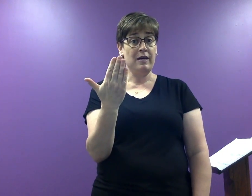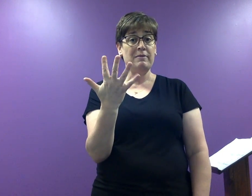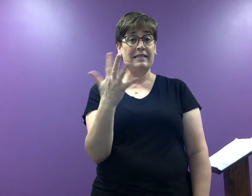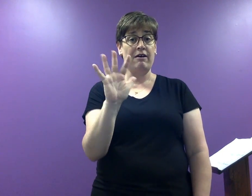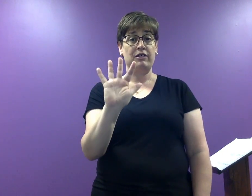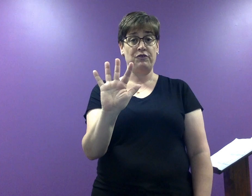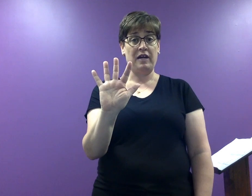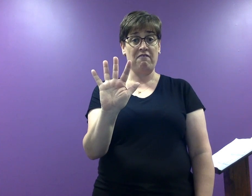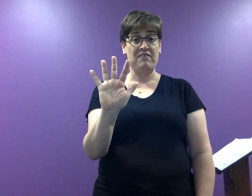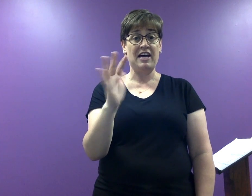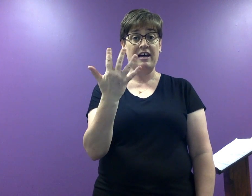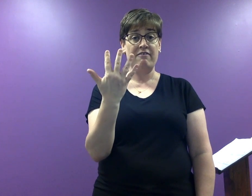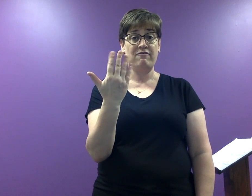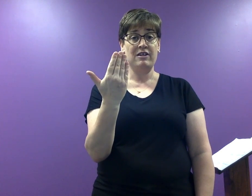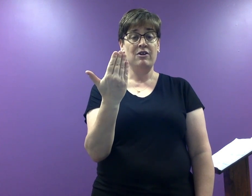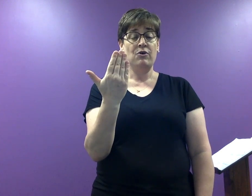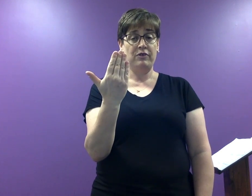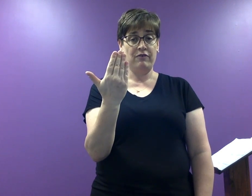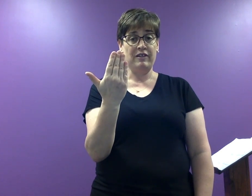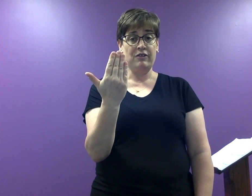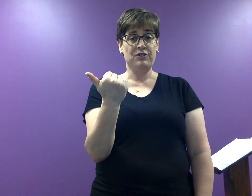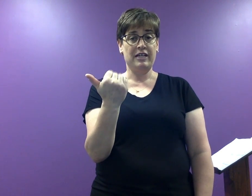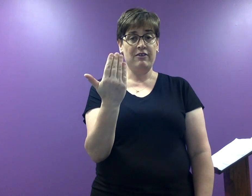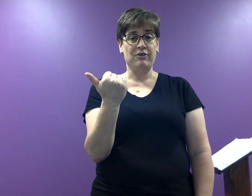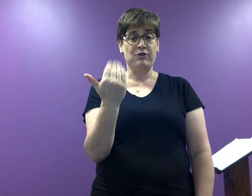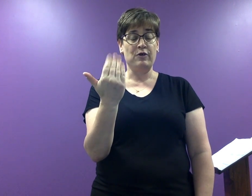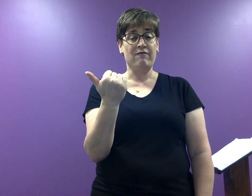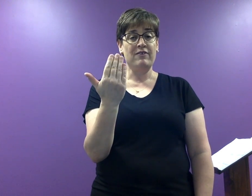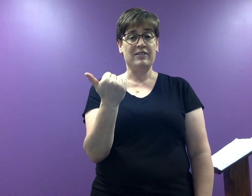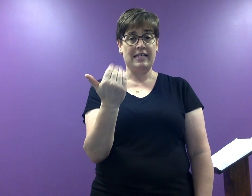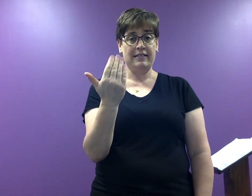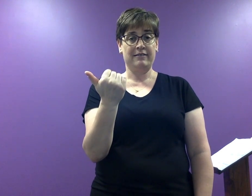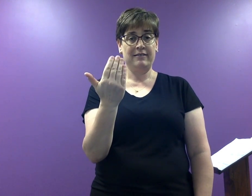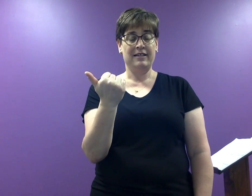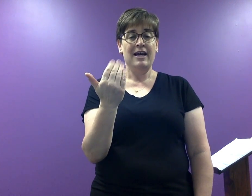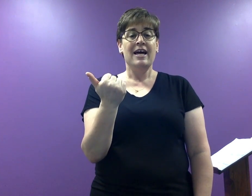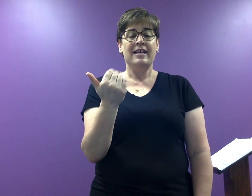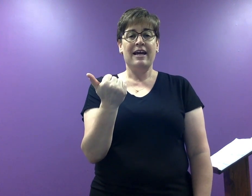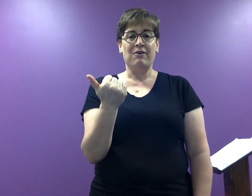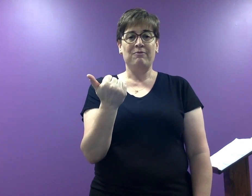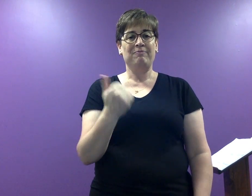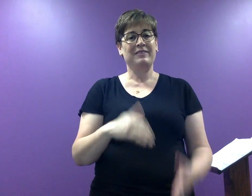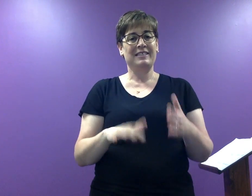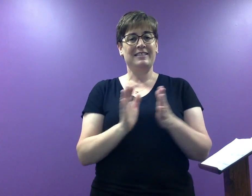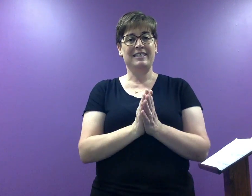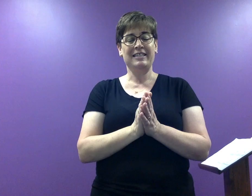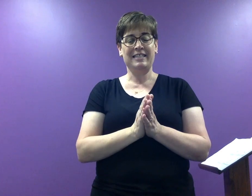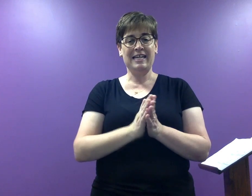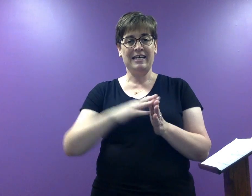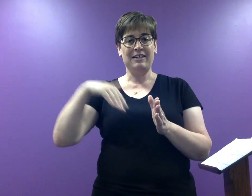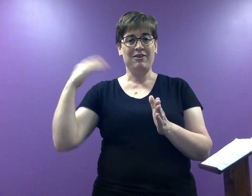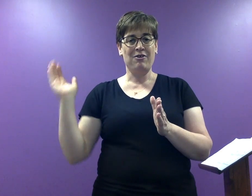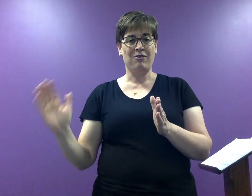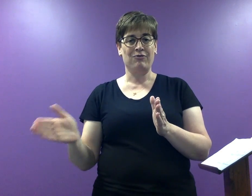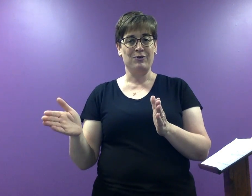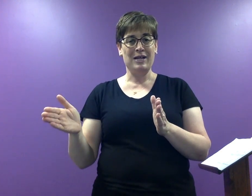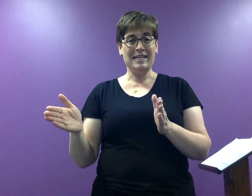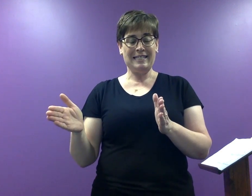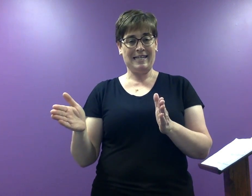is out because you've got a 5 with your fingers together, and you're doing 15. Now, 16 through 19